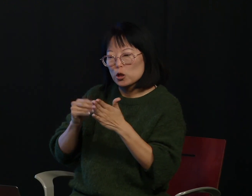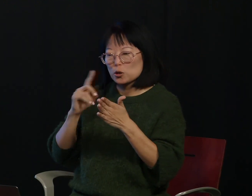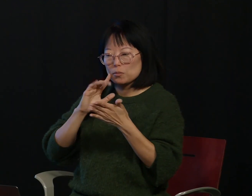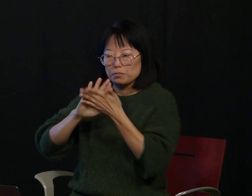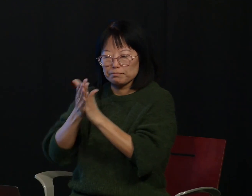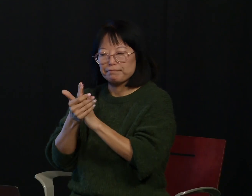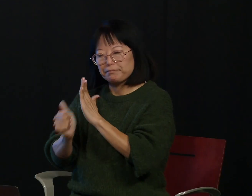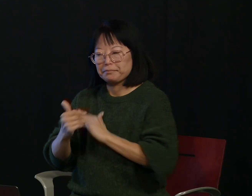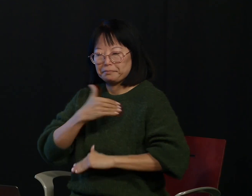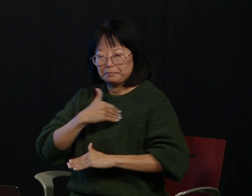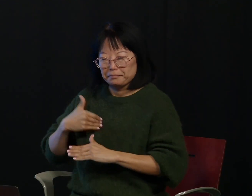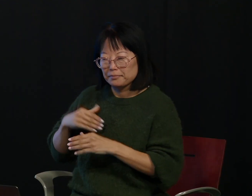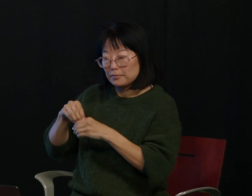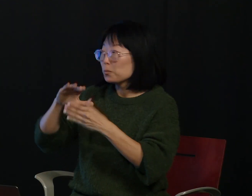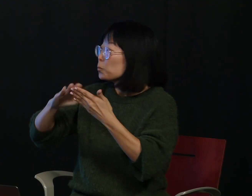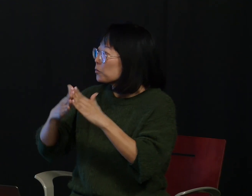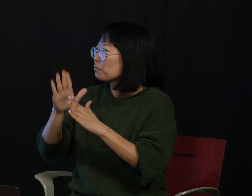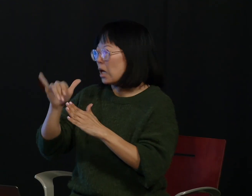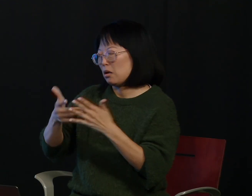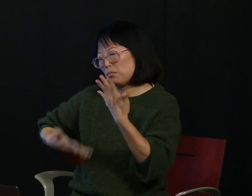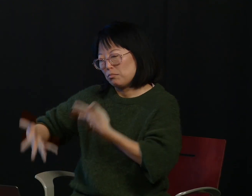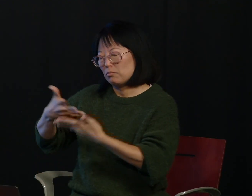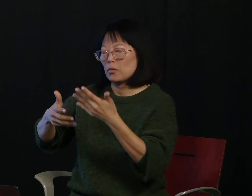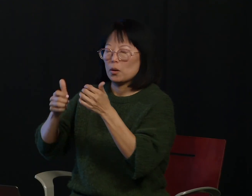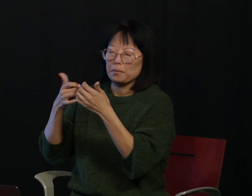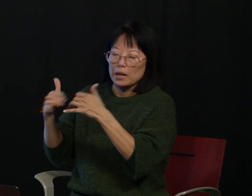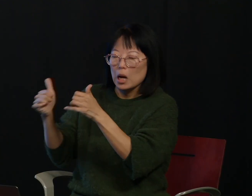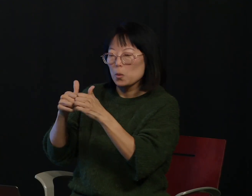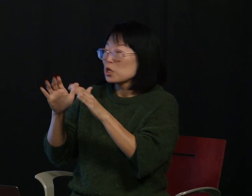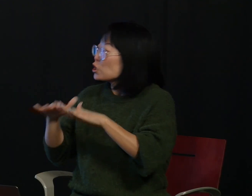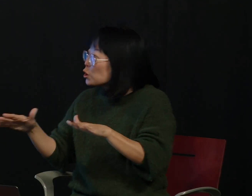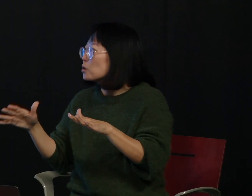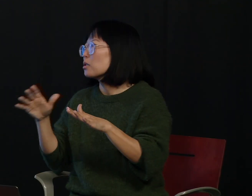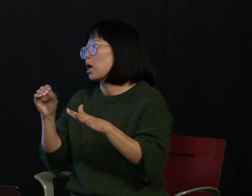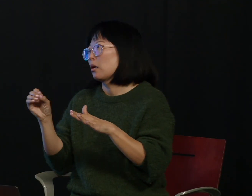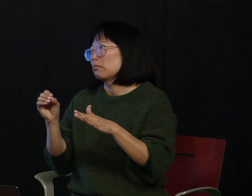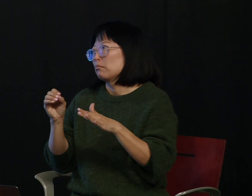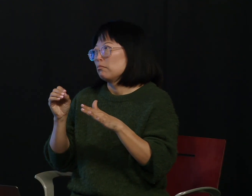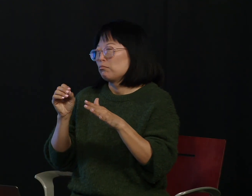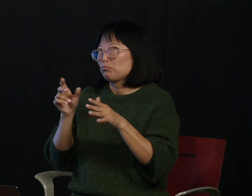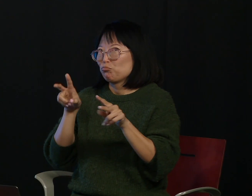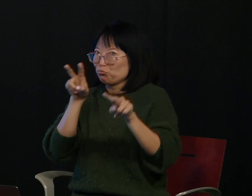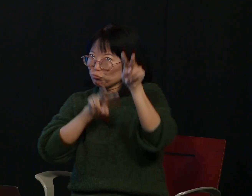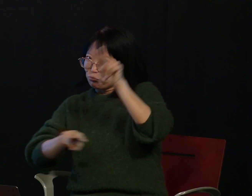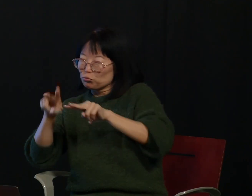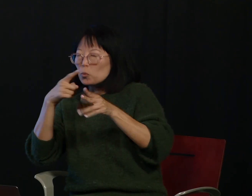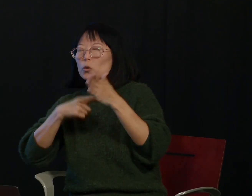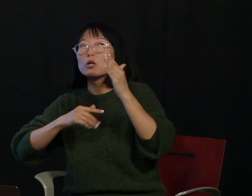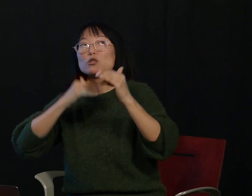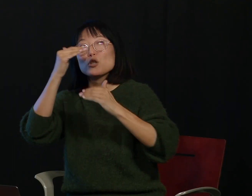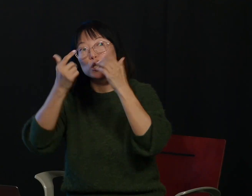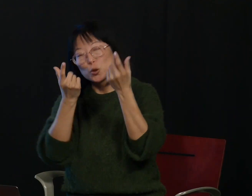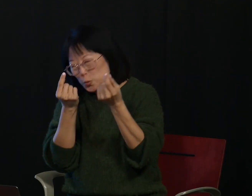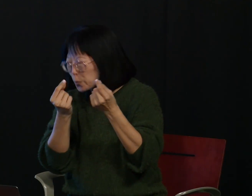learn to become competent members in the community by socializing and playing with other children and observing what adults do.